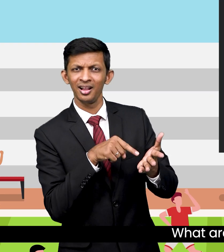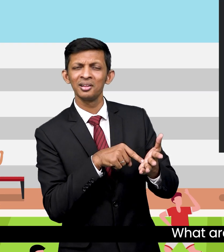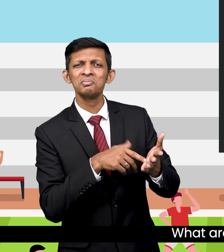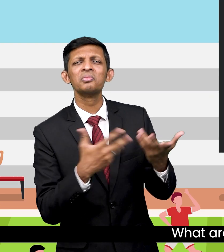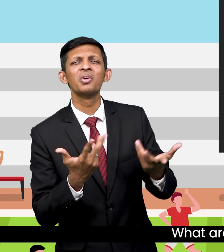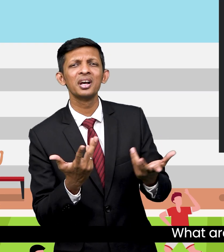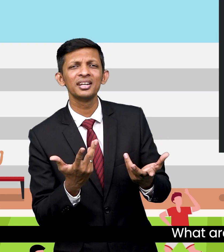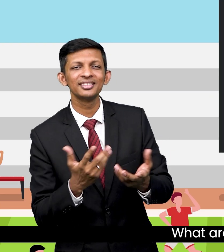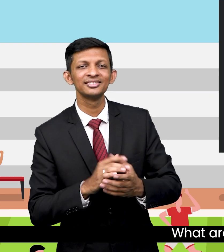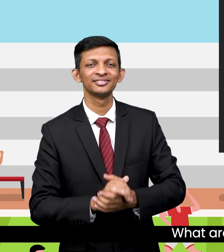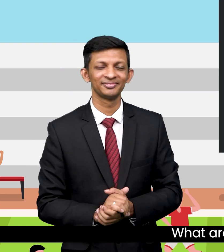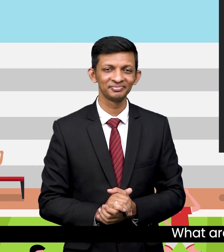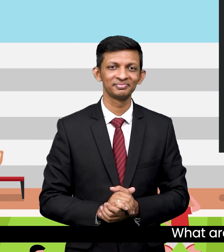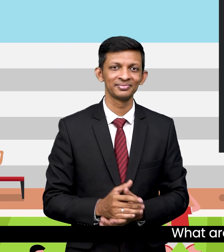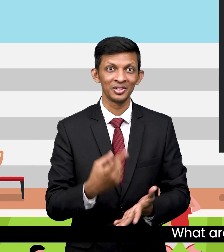What are the rules?